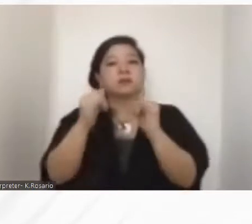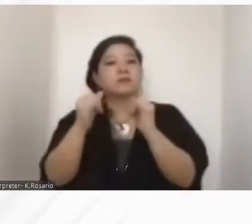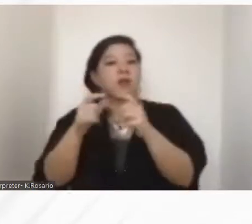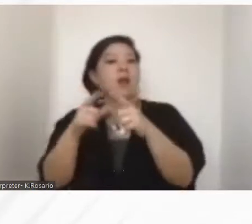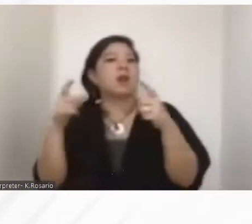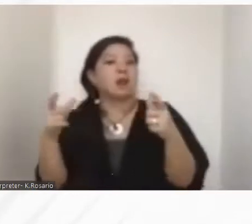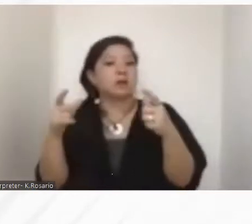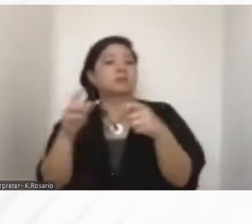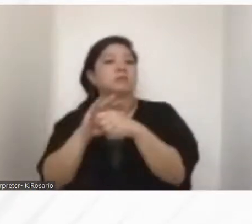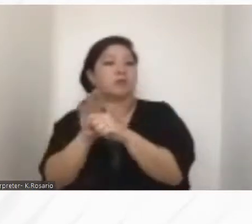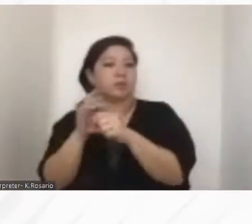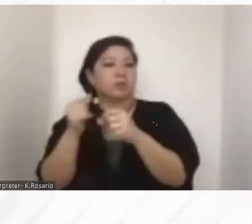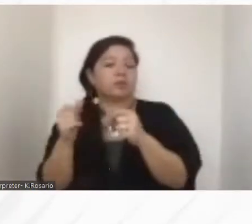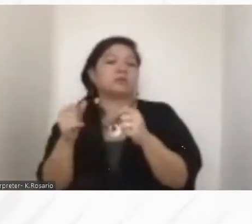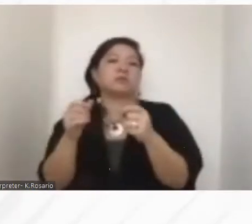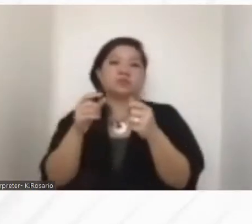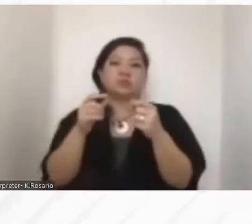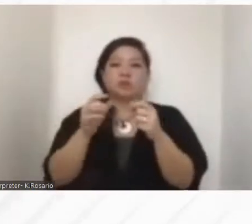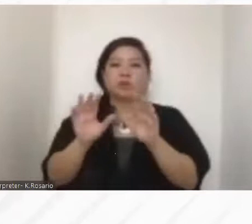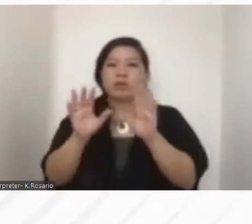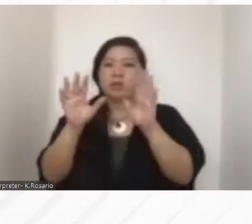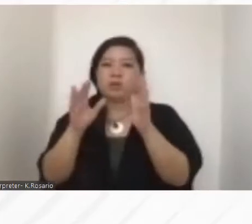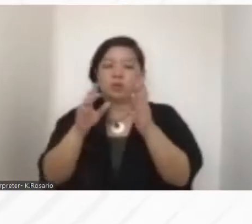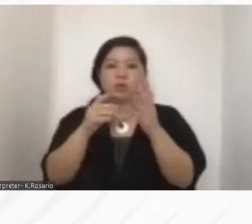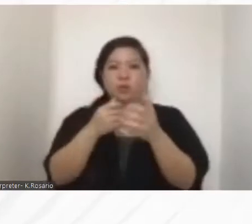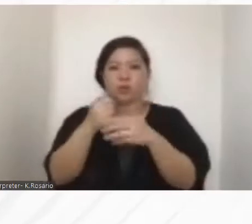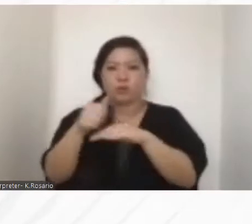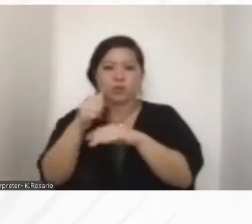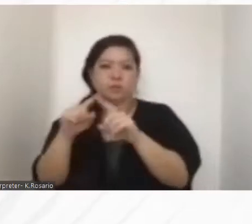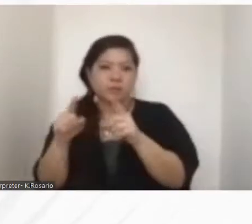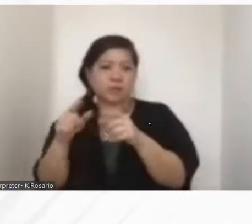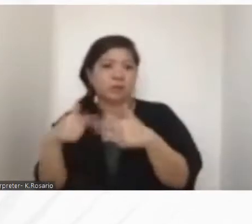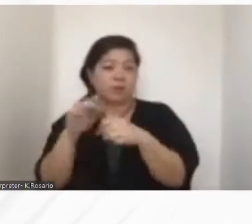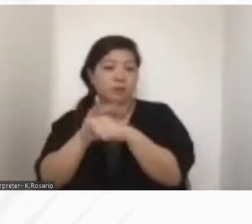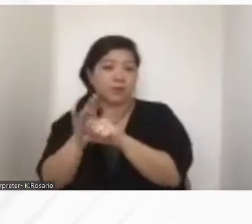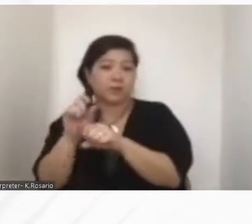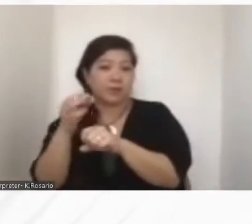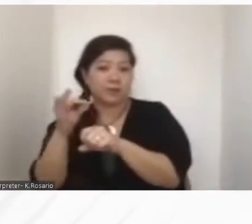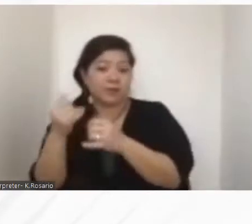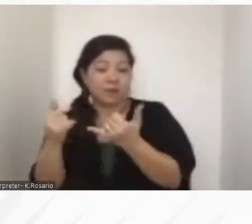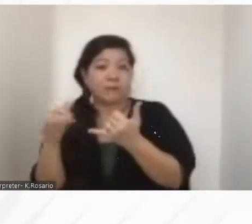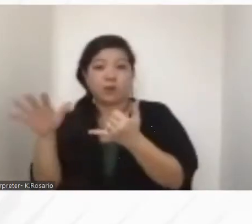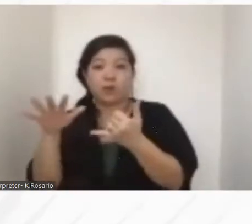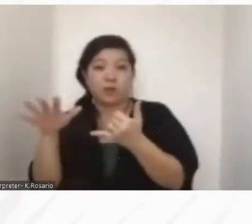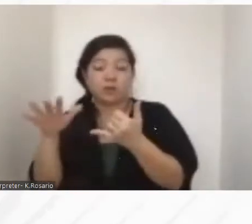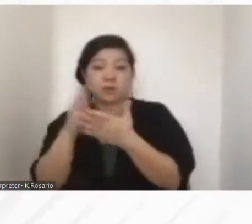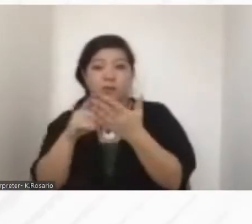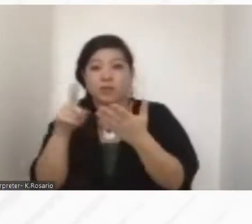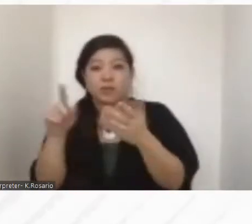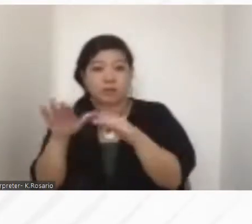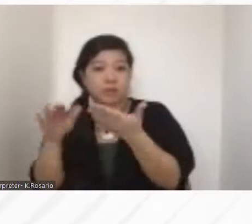at greater risk. It would be a shame if you lived through COVID, but ended up dying or having someone around you die or end